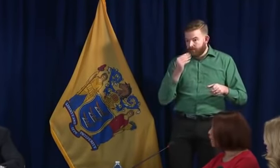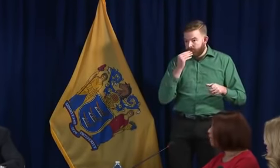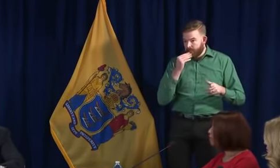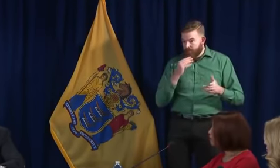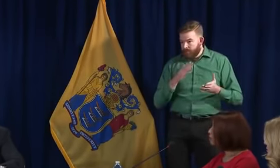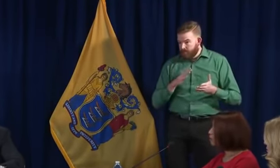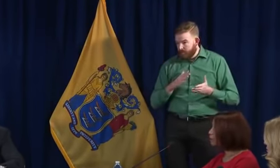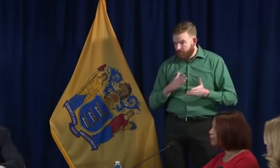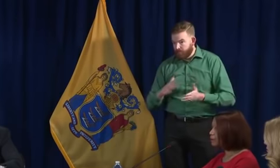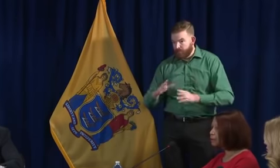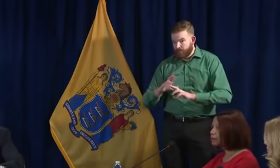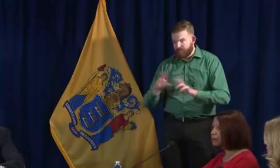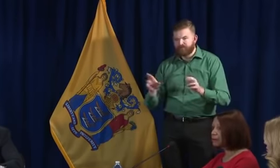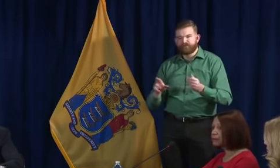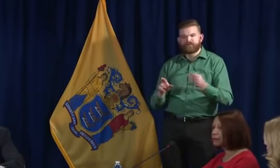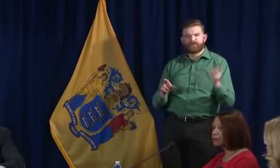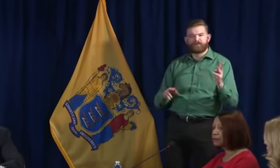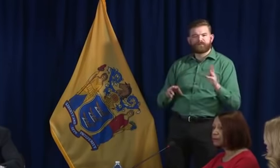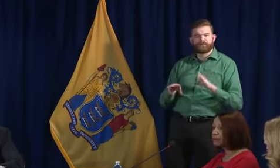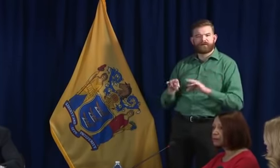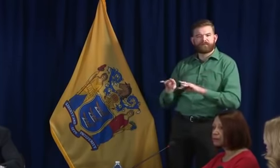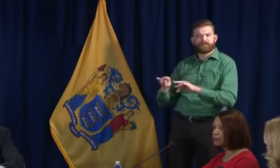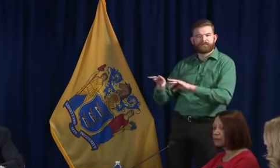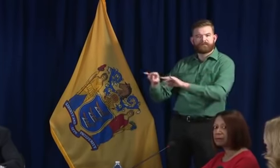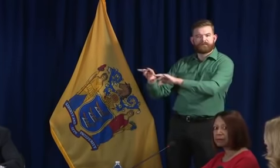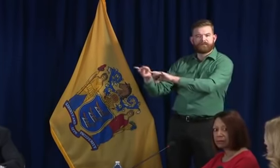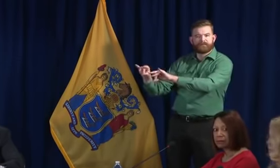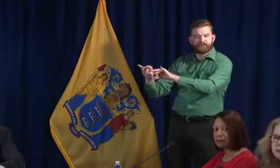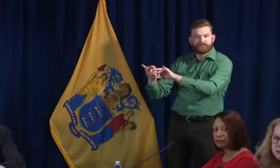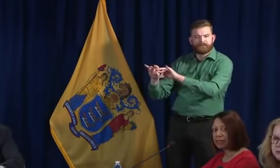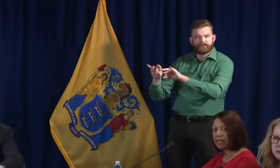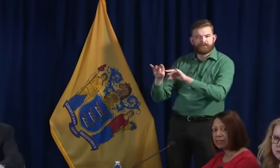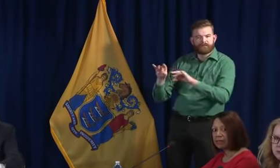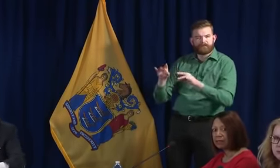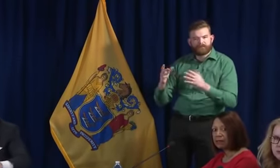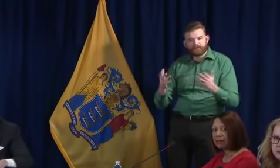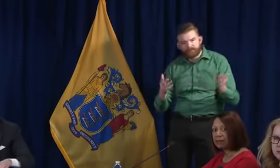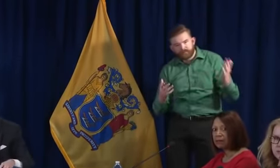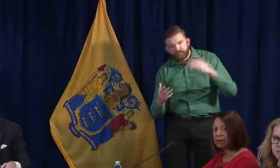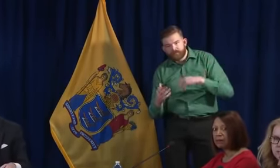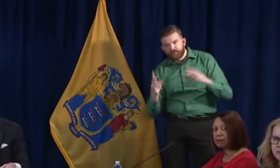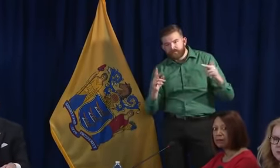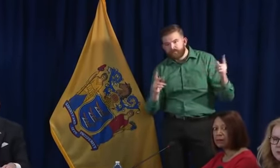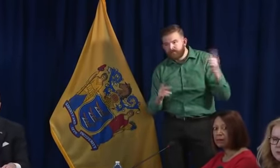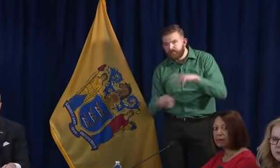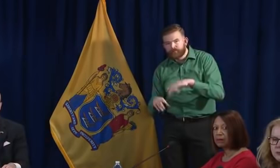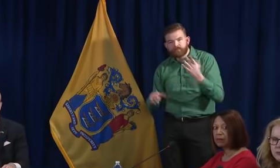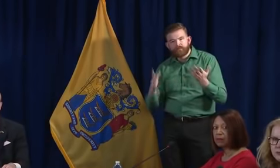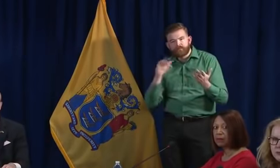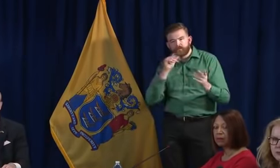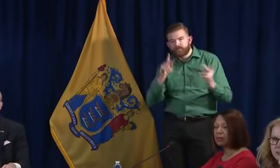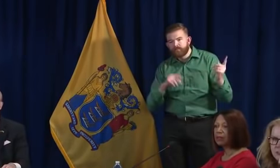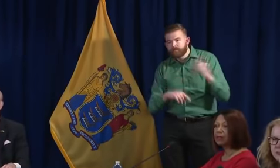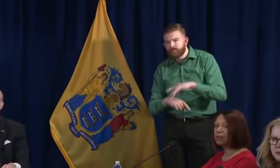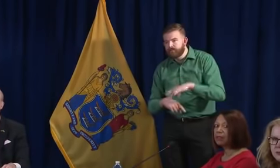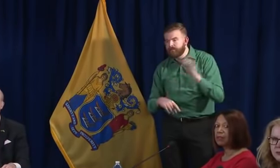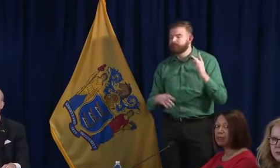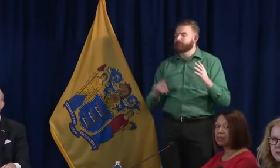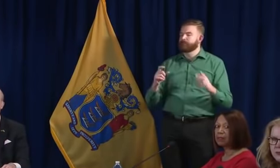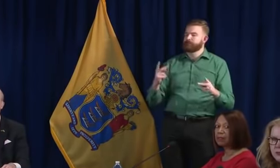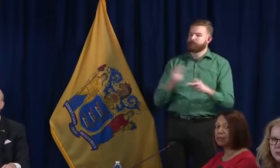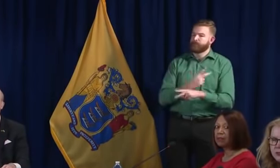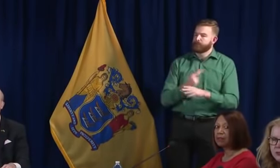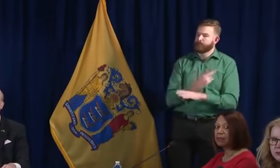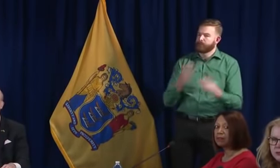was quite concerned about that. I was as well. I think, Pat, we're trying to get to the bottom of that. Is that right? I did follow up with the Commissioner Repillette on that, and